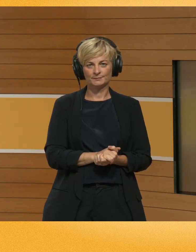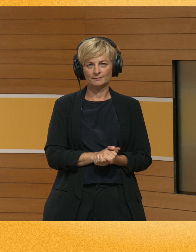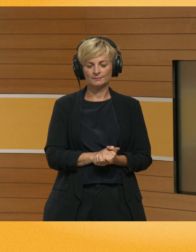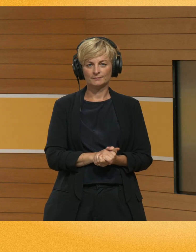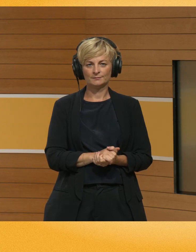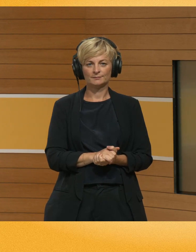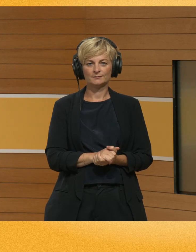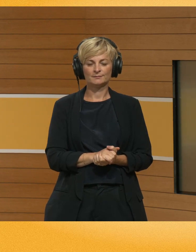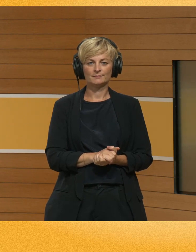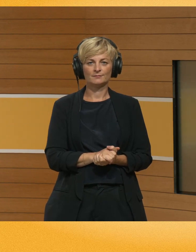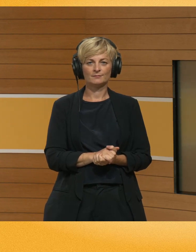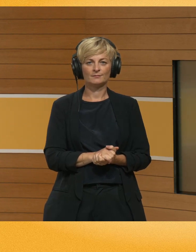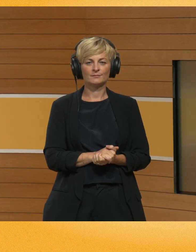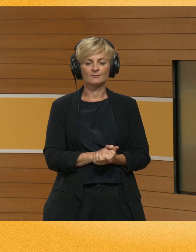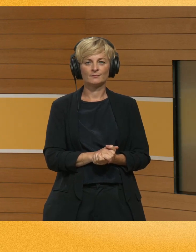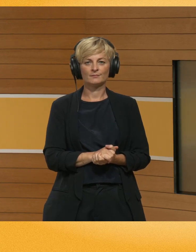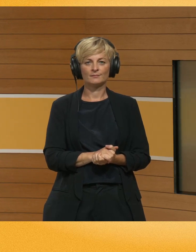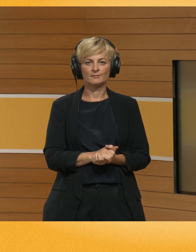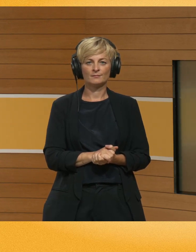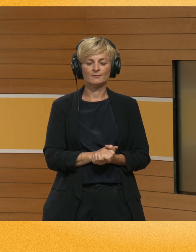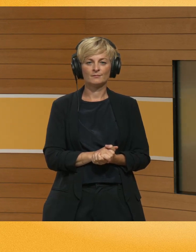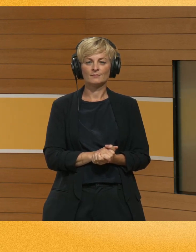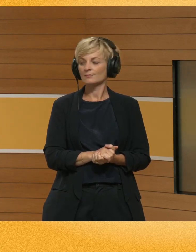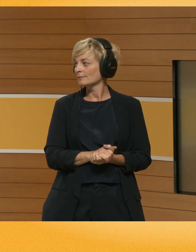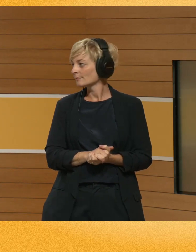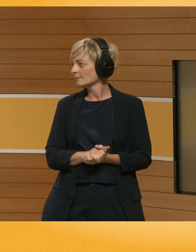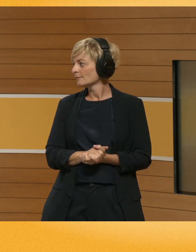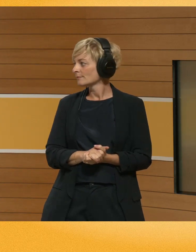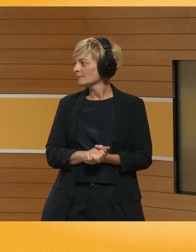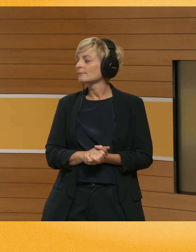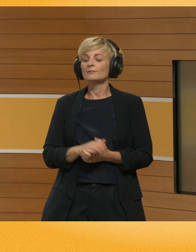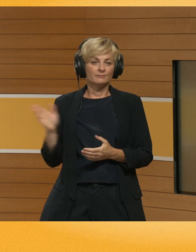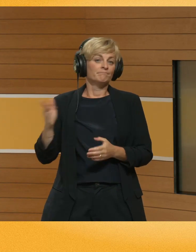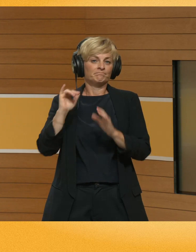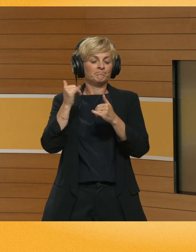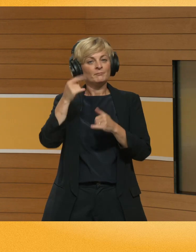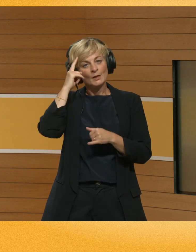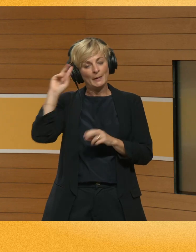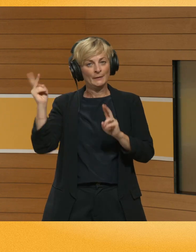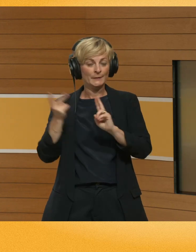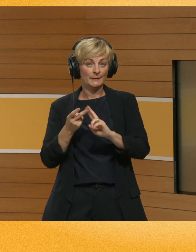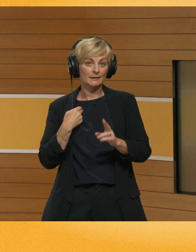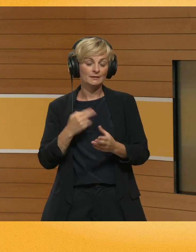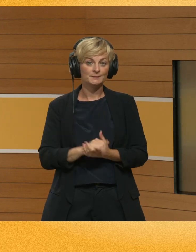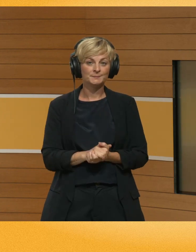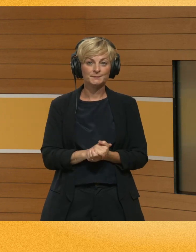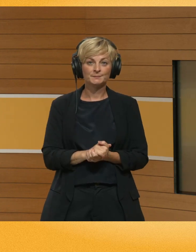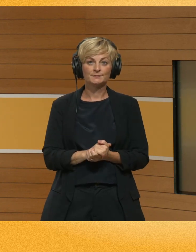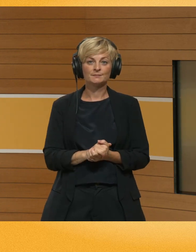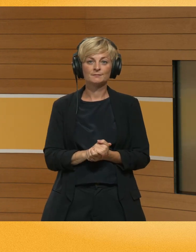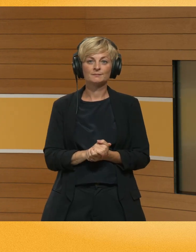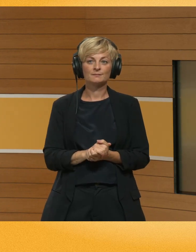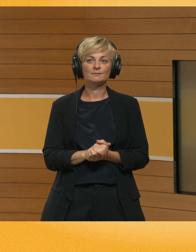I would agree with all of that. I think those are the limitations within